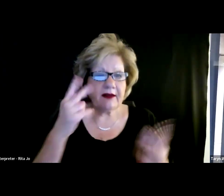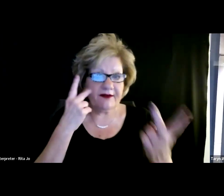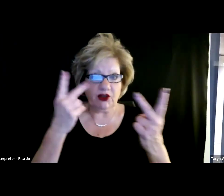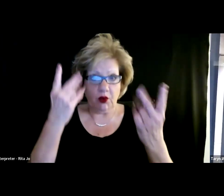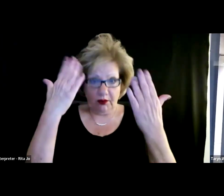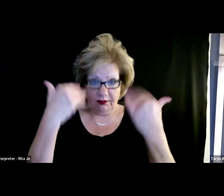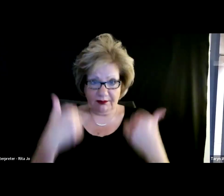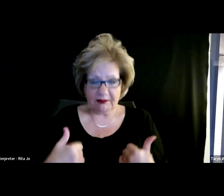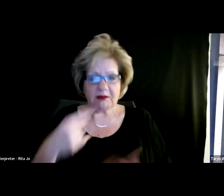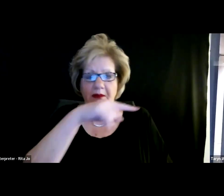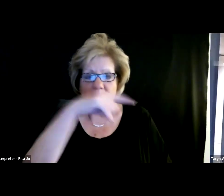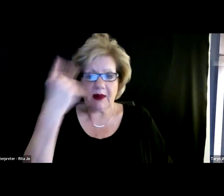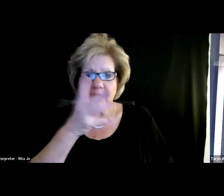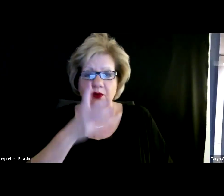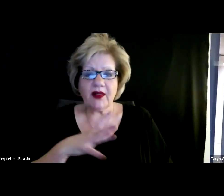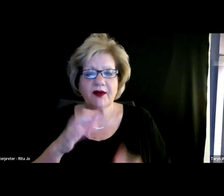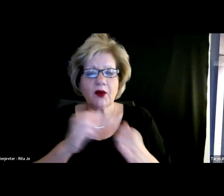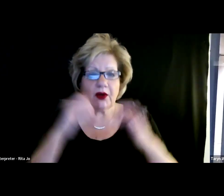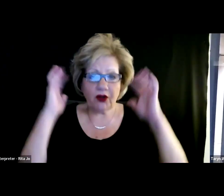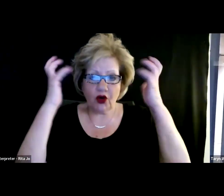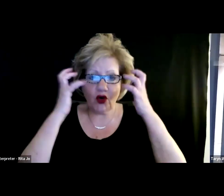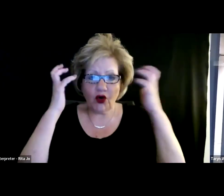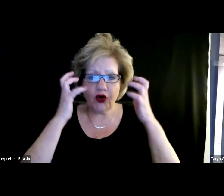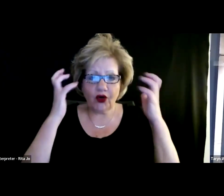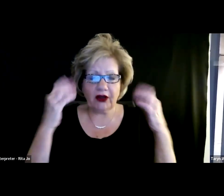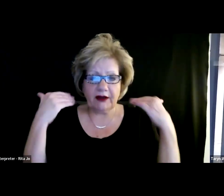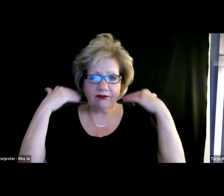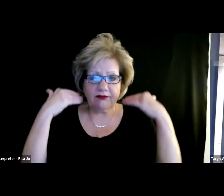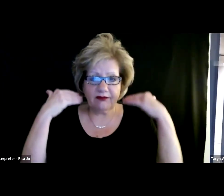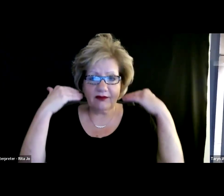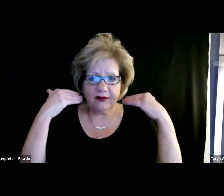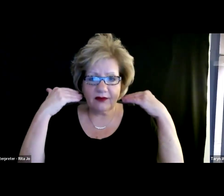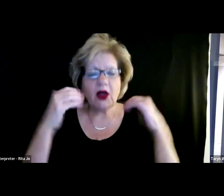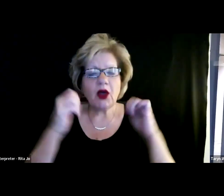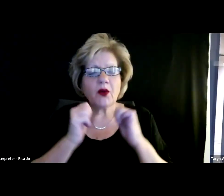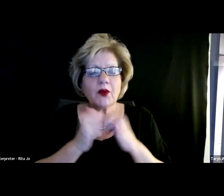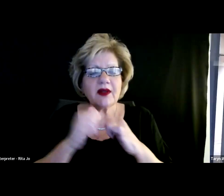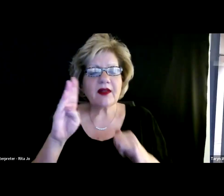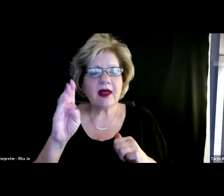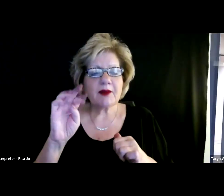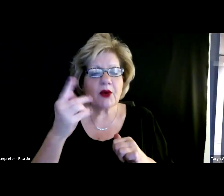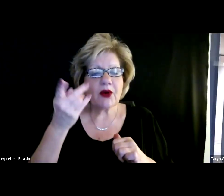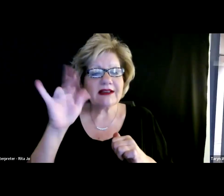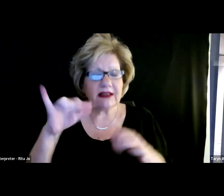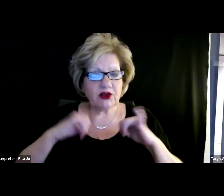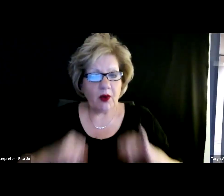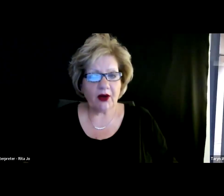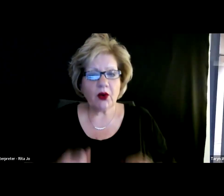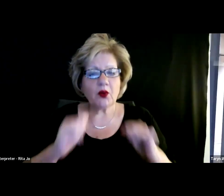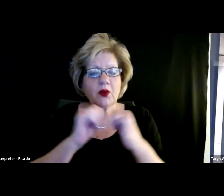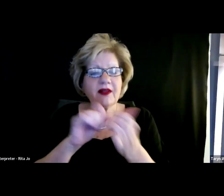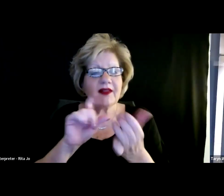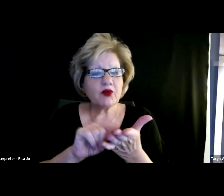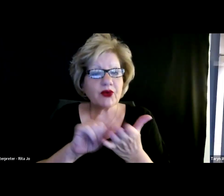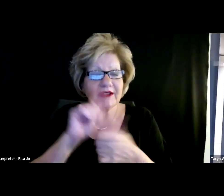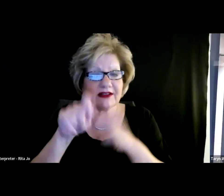a Black woman with shoulder-length curly hair wearing a burgundy sweater and a print scarf.